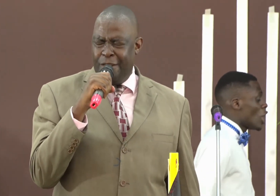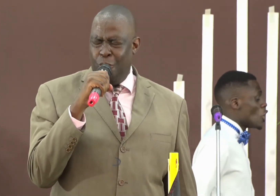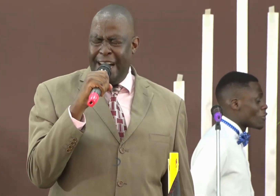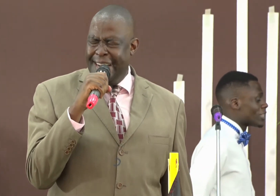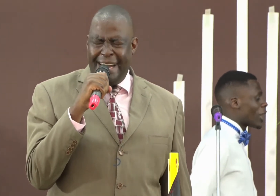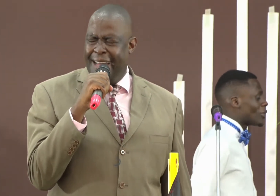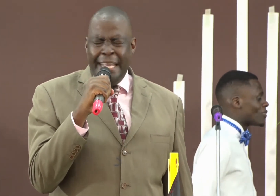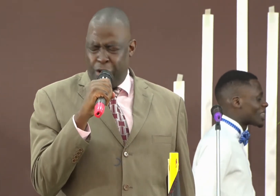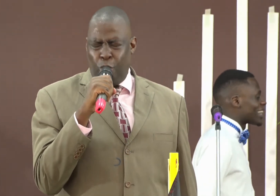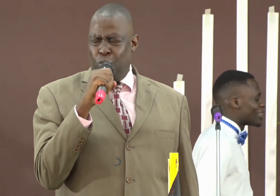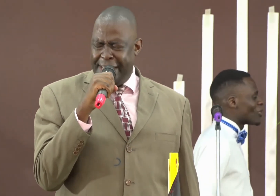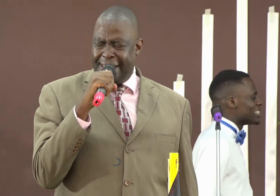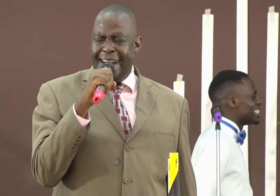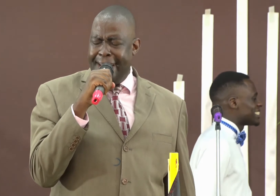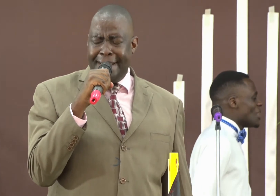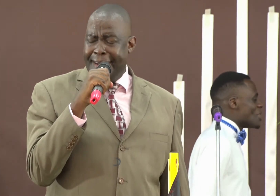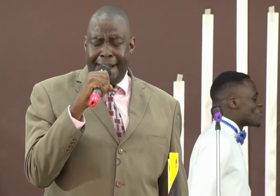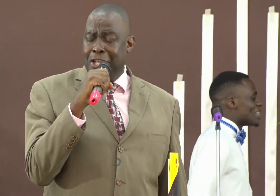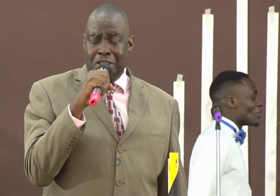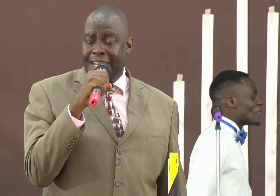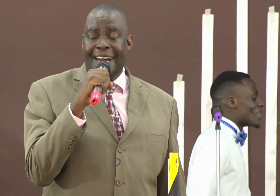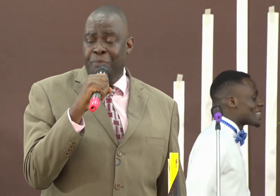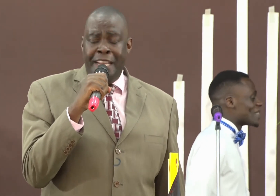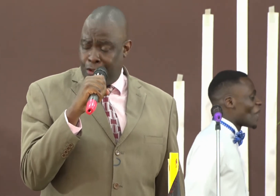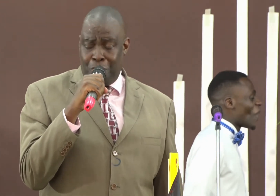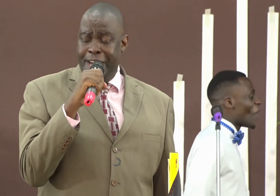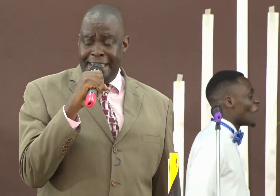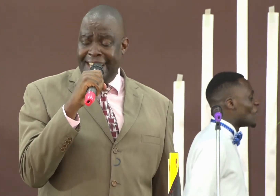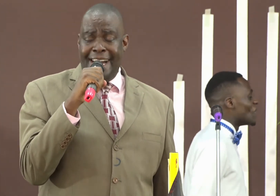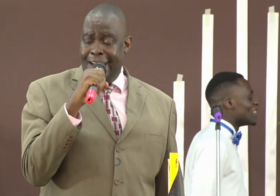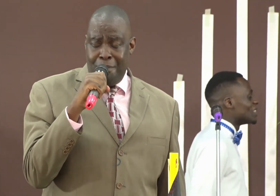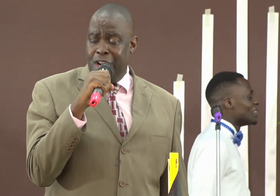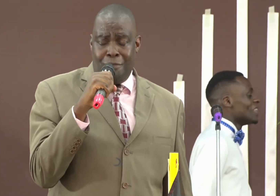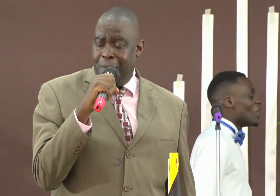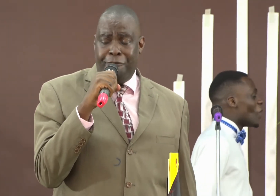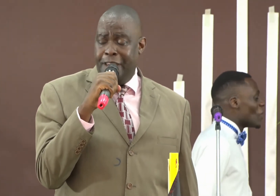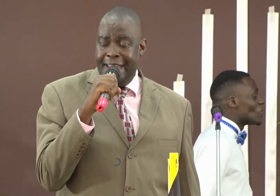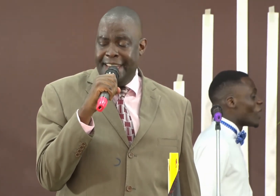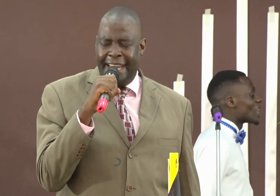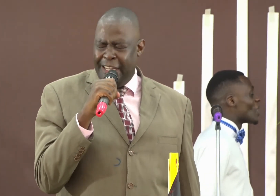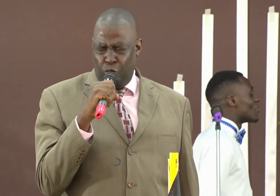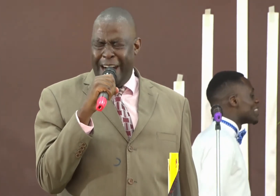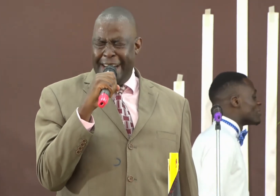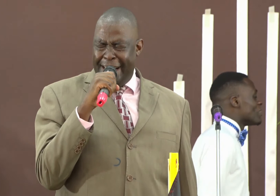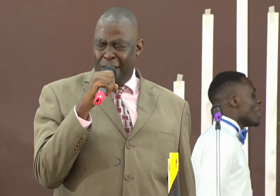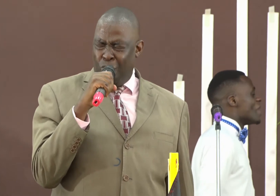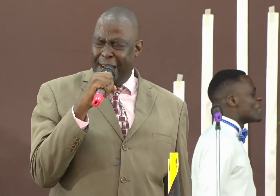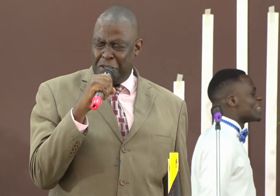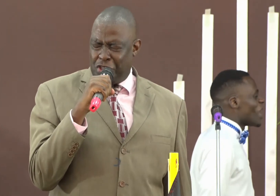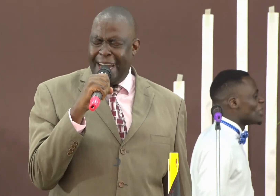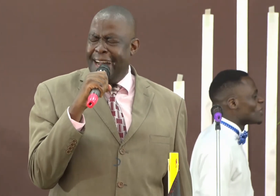Tukwetaga nge kwanga Tukwetaga nge kanesa Tukwetaga mbula mubape